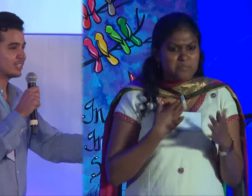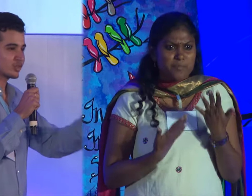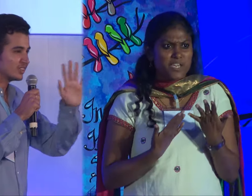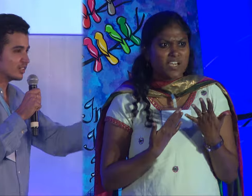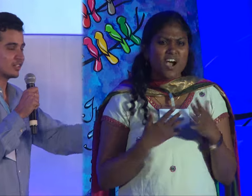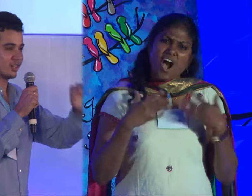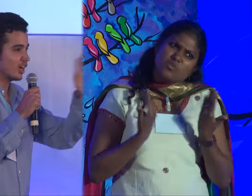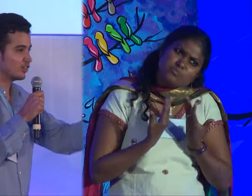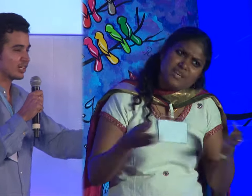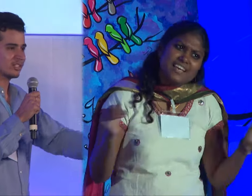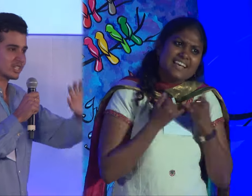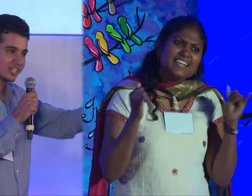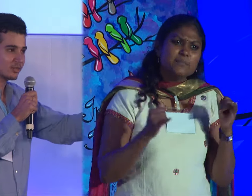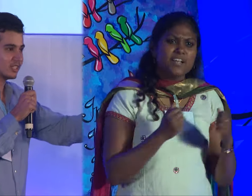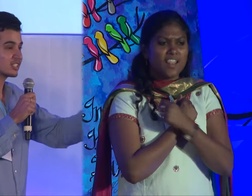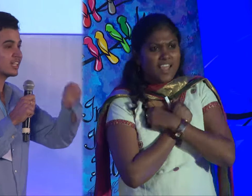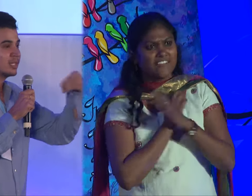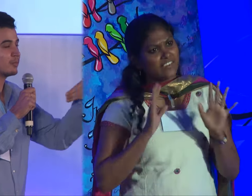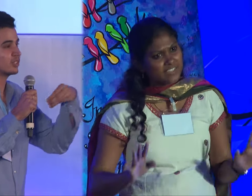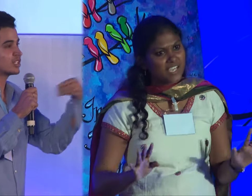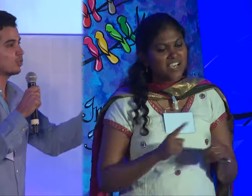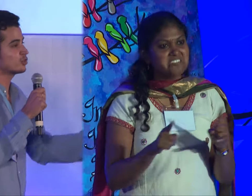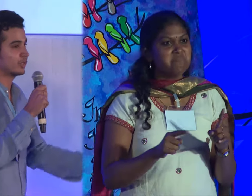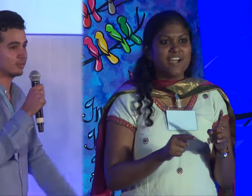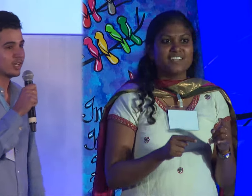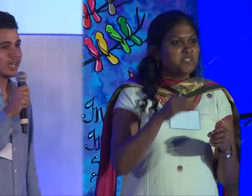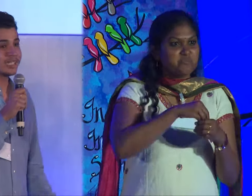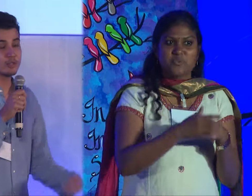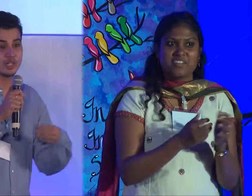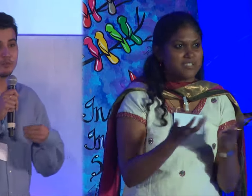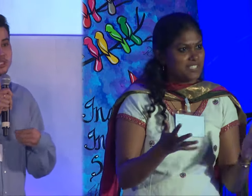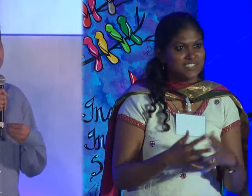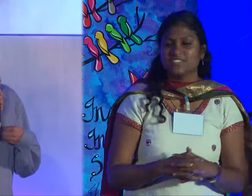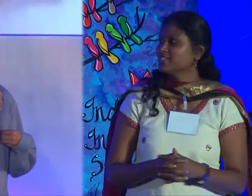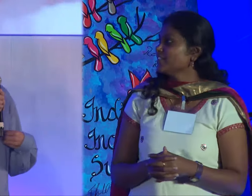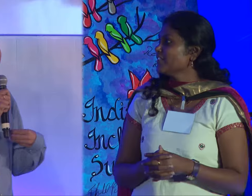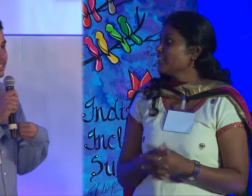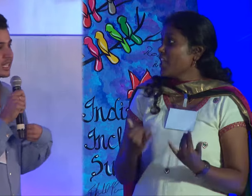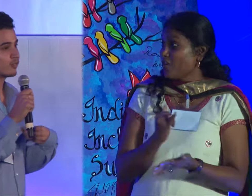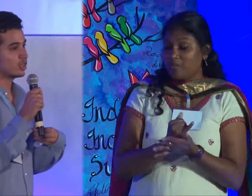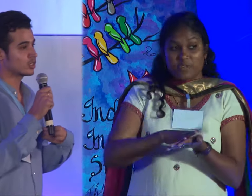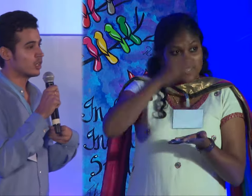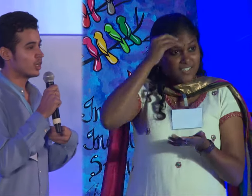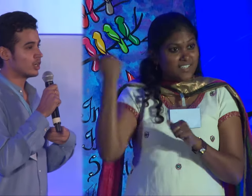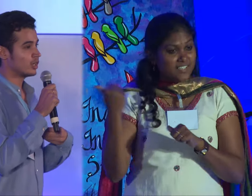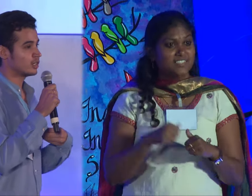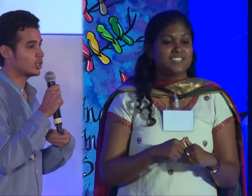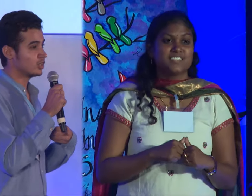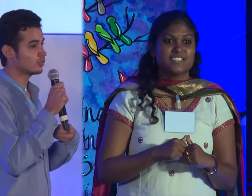let her be. Strengthen her, love her, but just let her be. Just let her be the person that she wants to become. And that was one of the most important lessons that I've